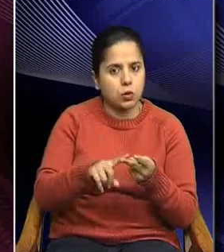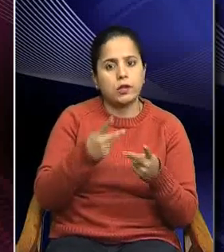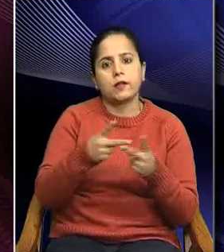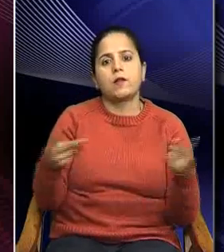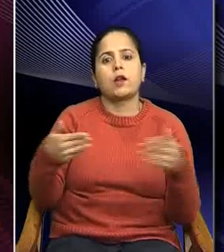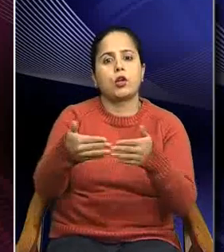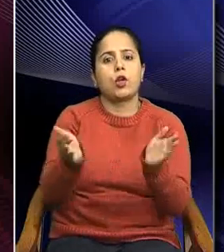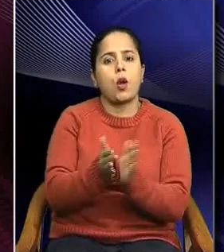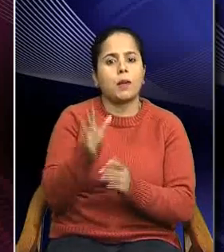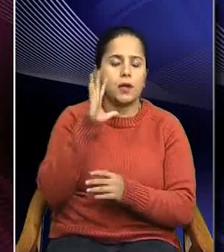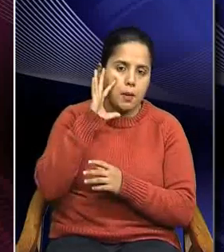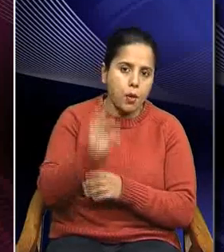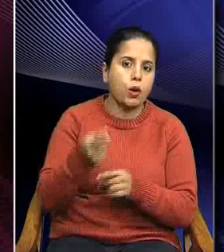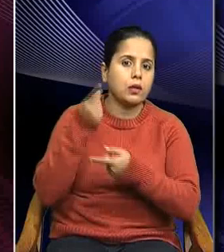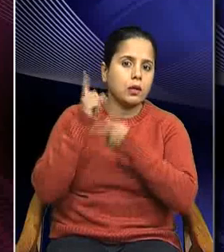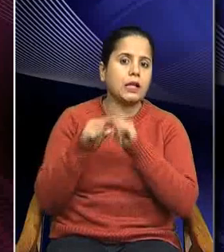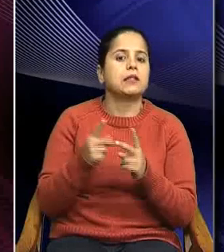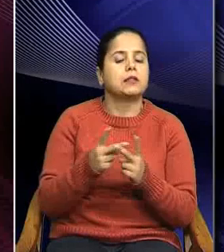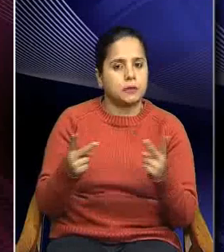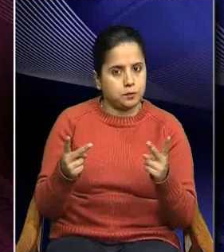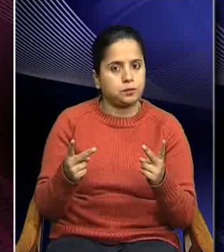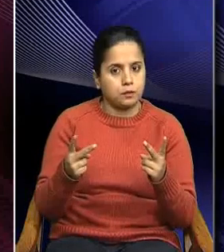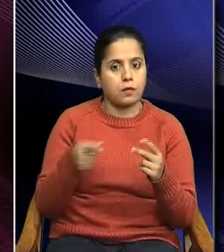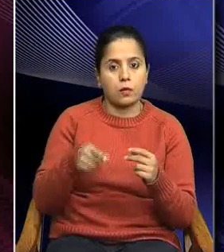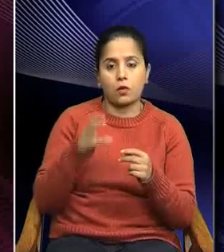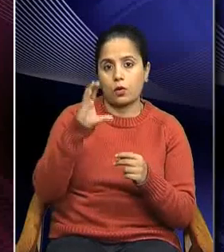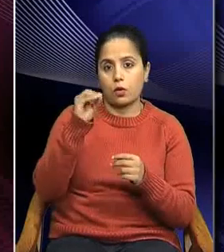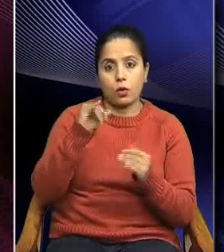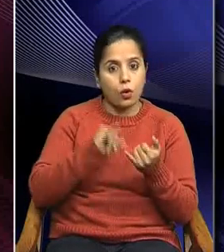is so important in history, right? Now, cosmogonic